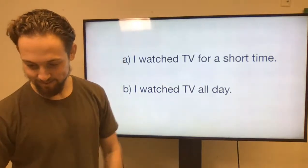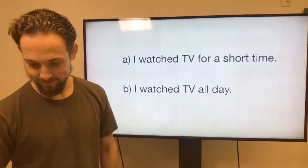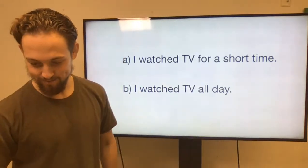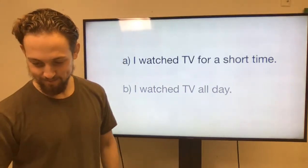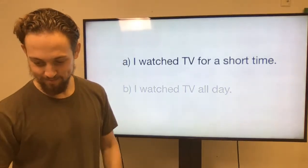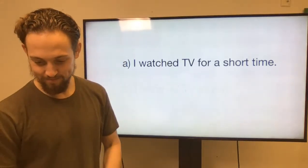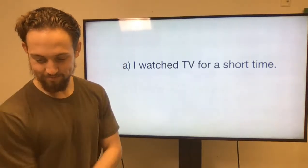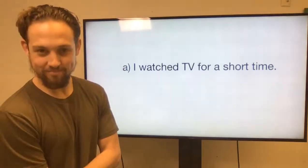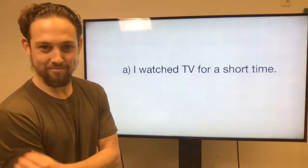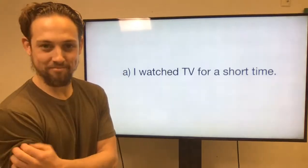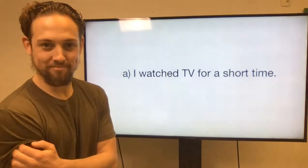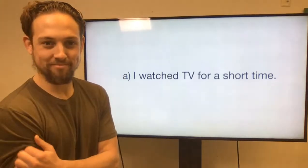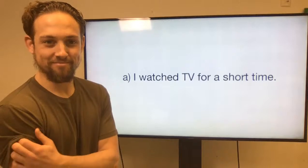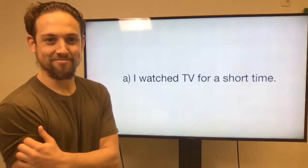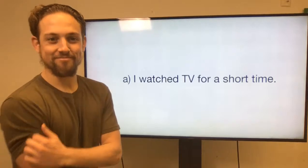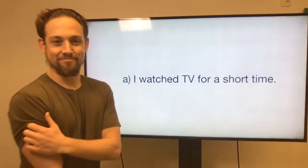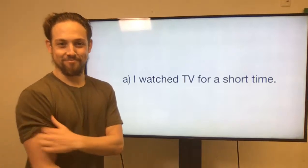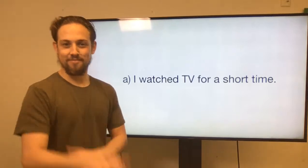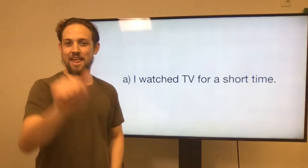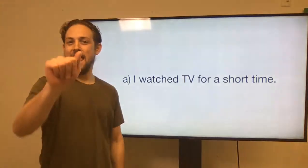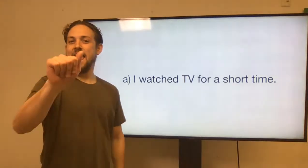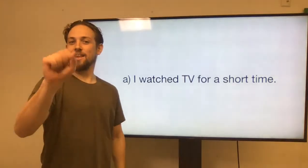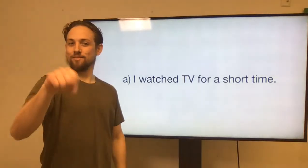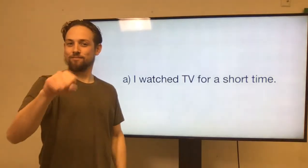You're right. Best matches sentence A.